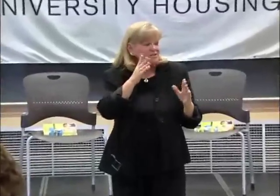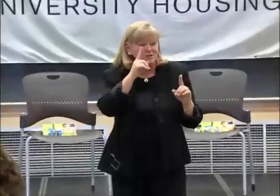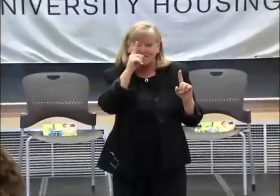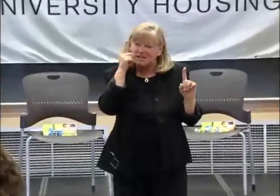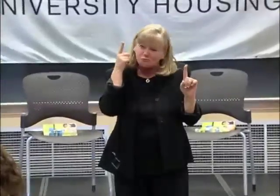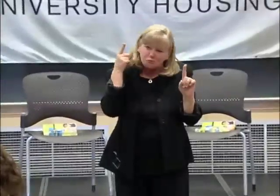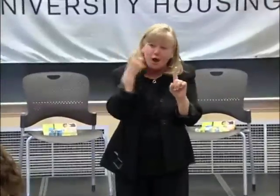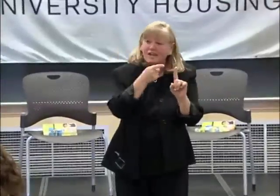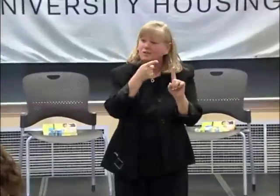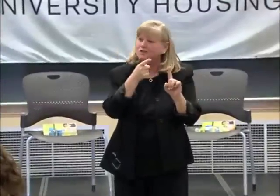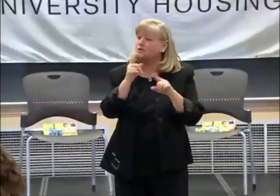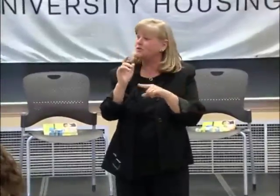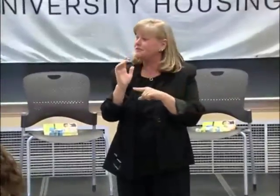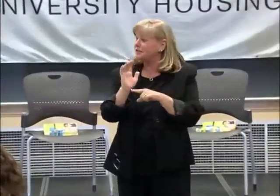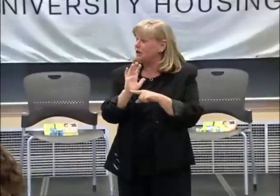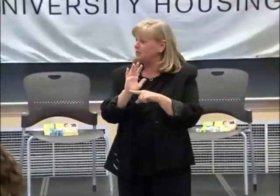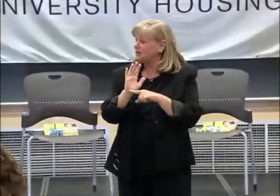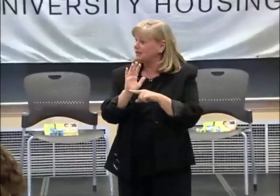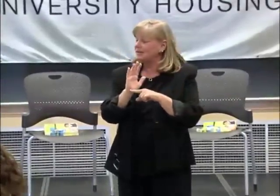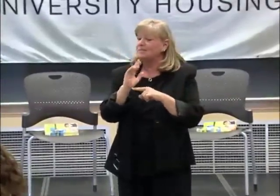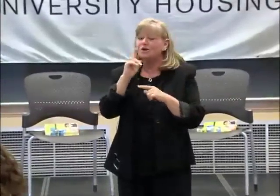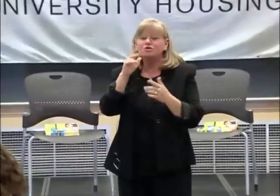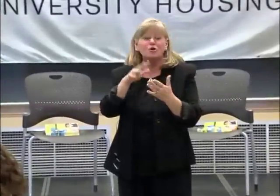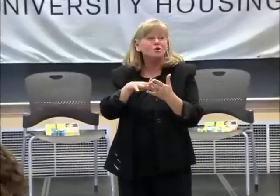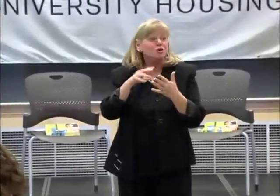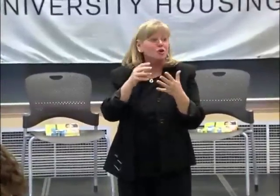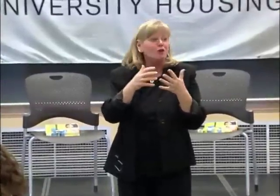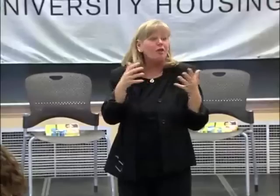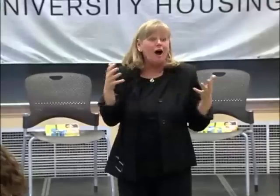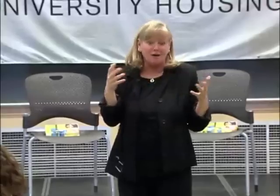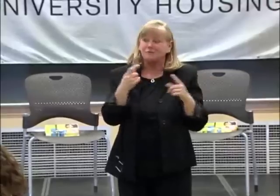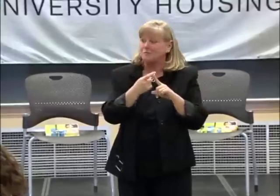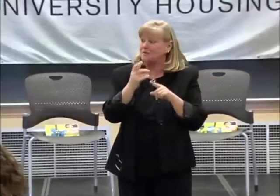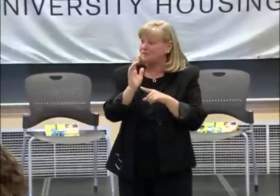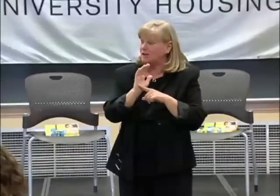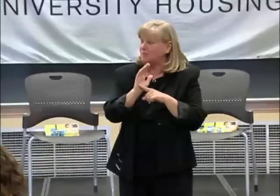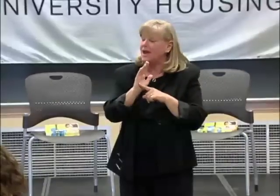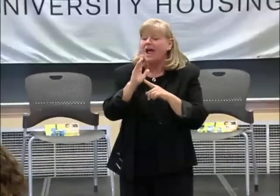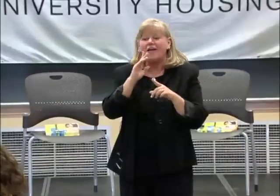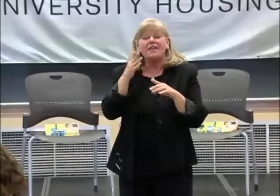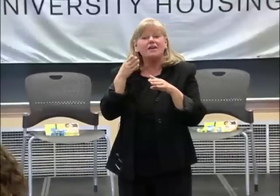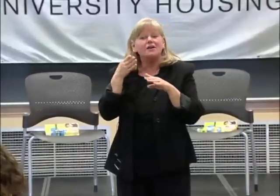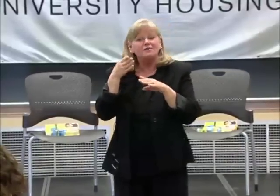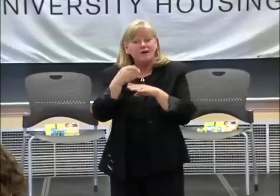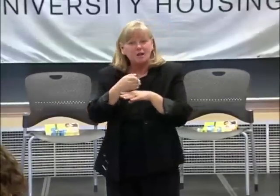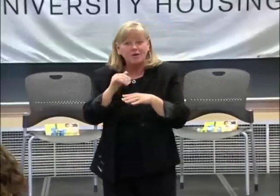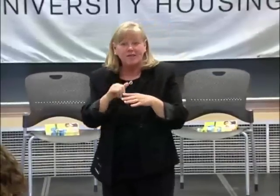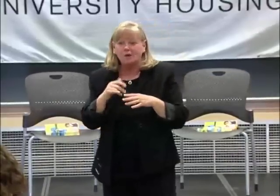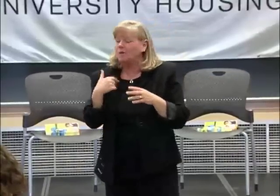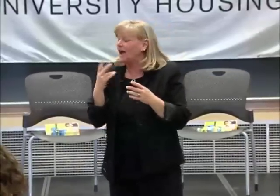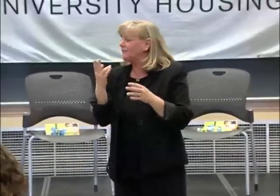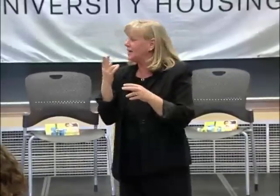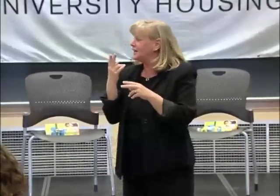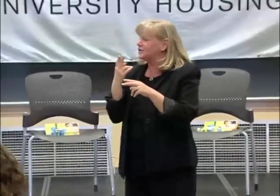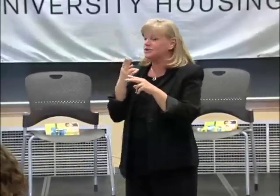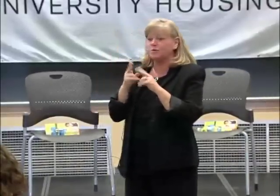just get right to the film, because you're going to learn a lot from the film. And then following that, we'll have a short,